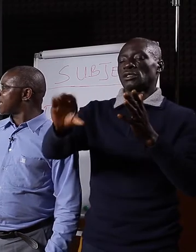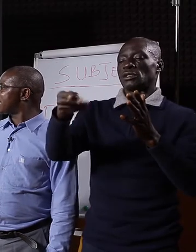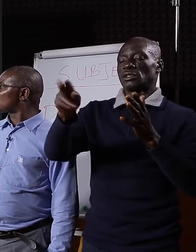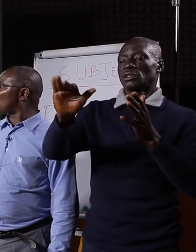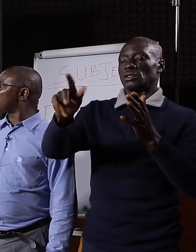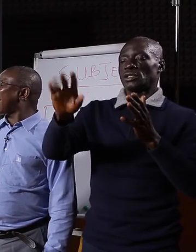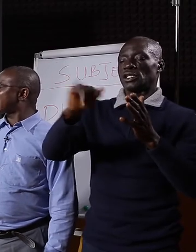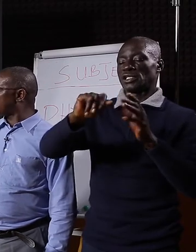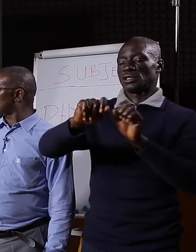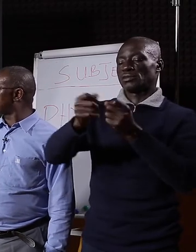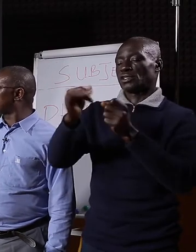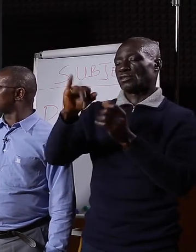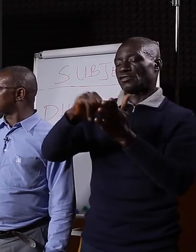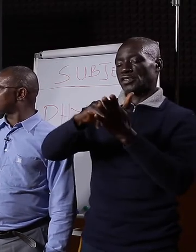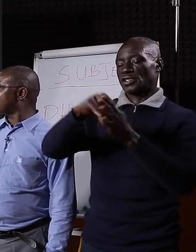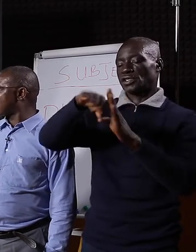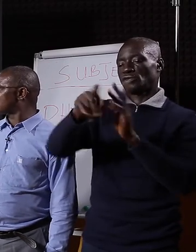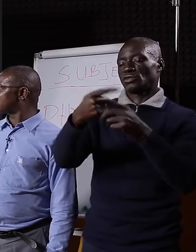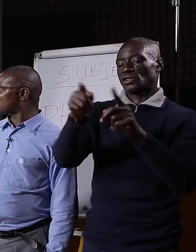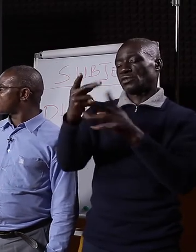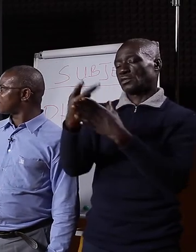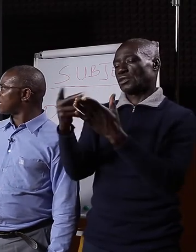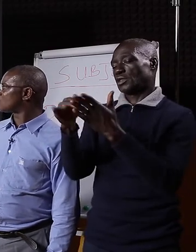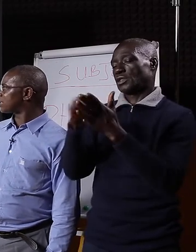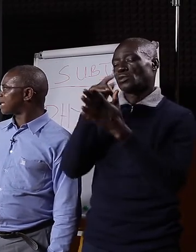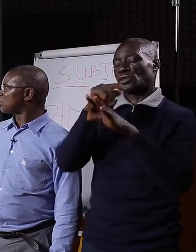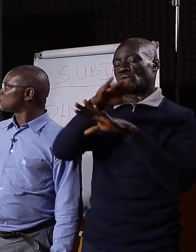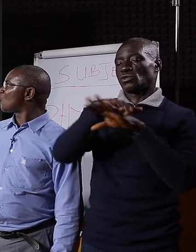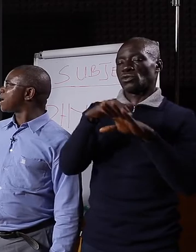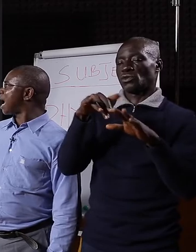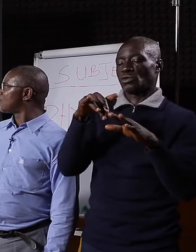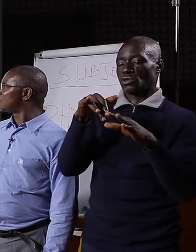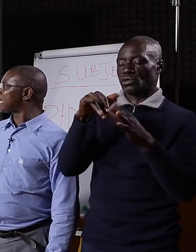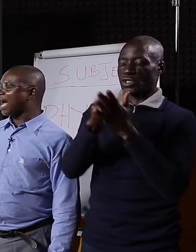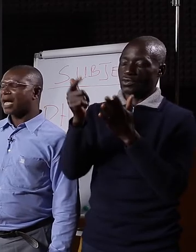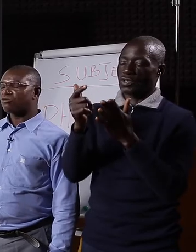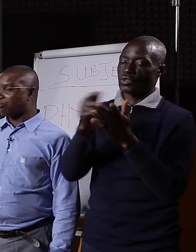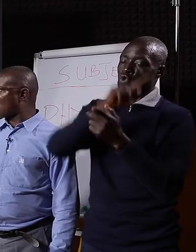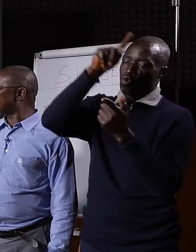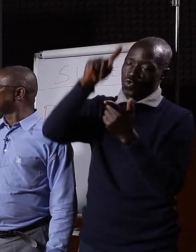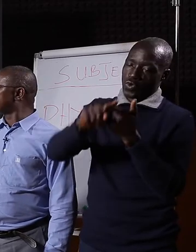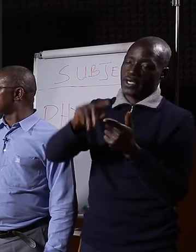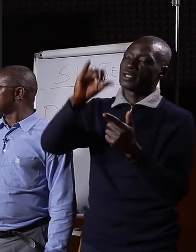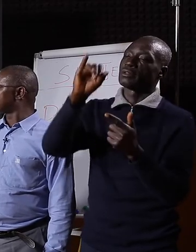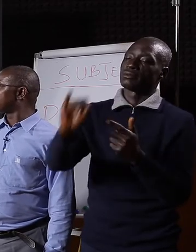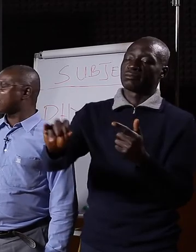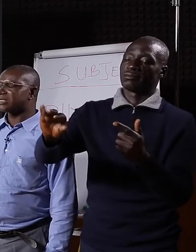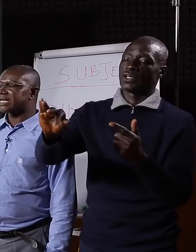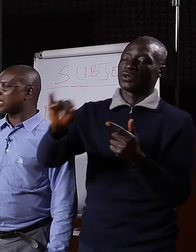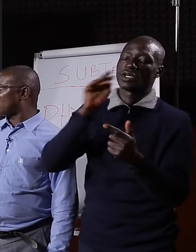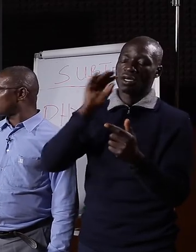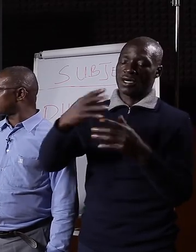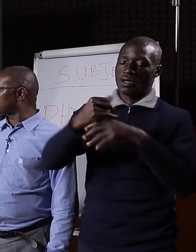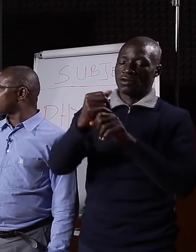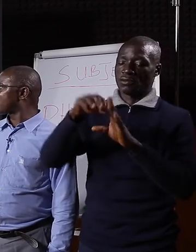the breakage of an atom into different ions is what we refer to as that. So when ions are formed in a liquid, then we